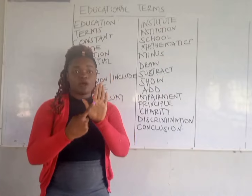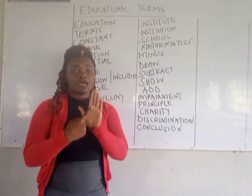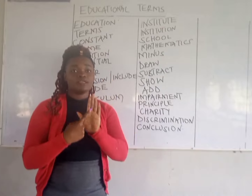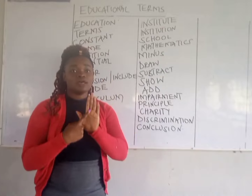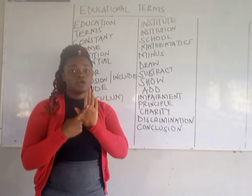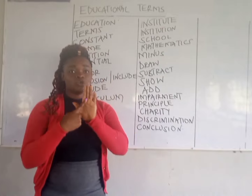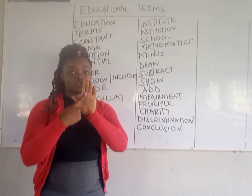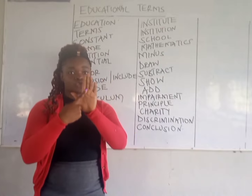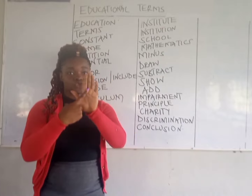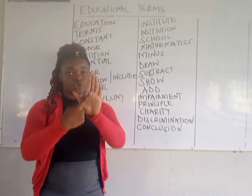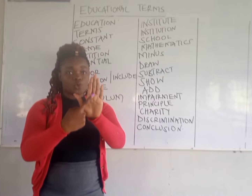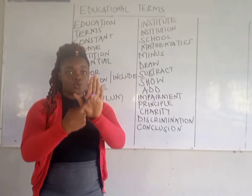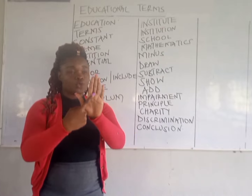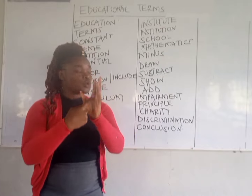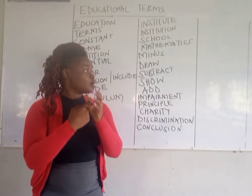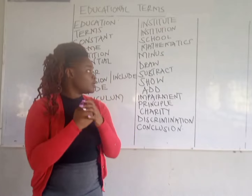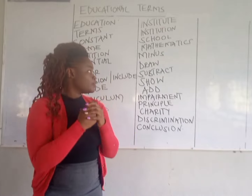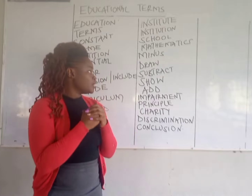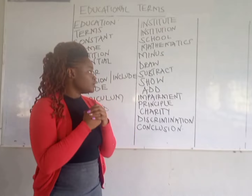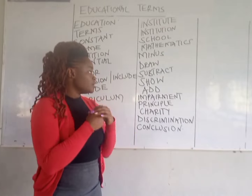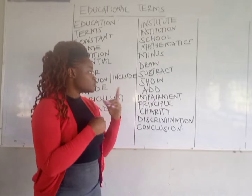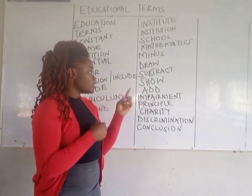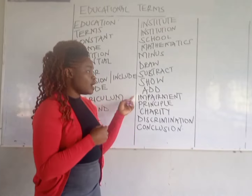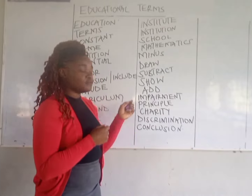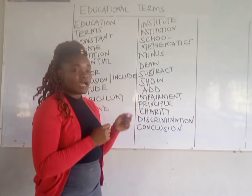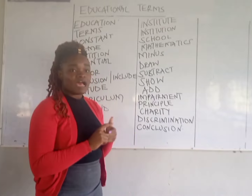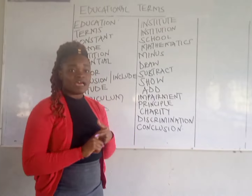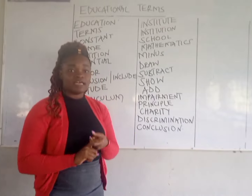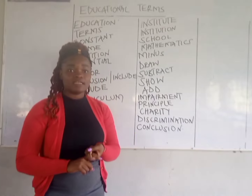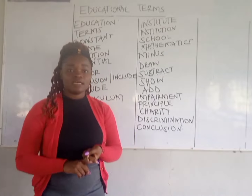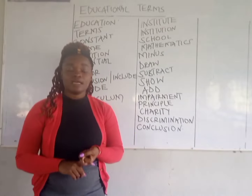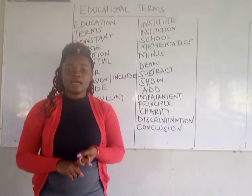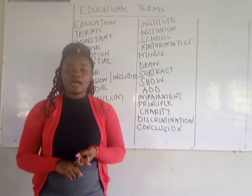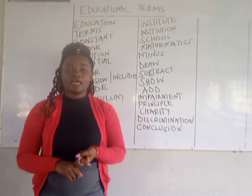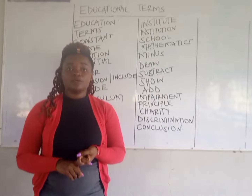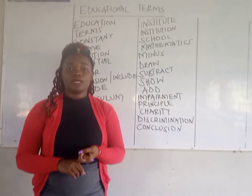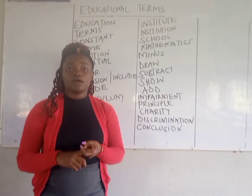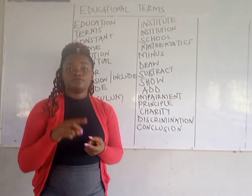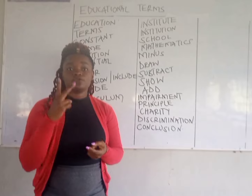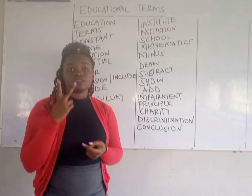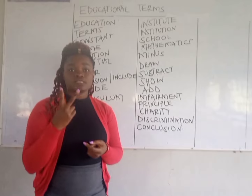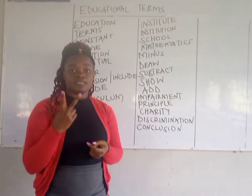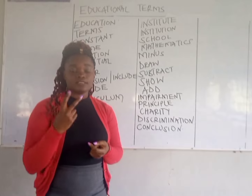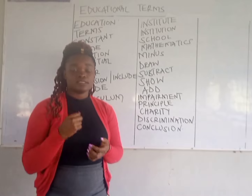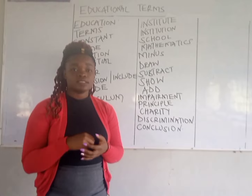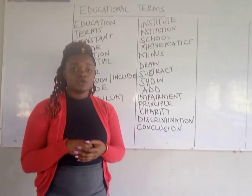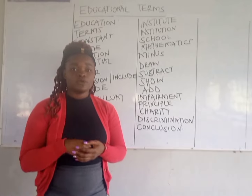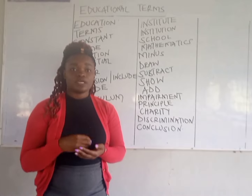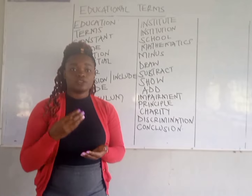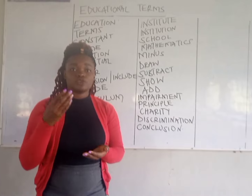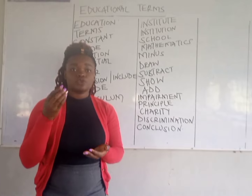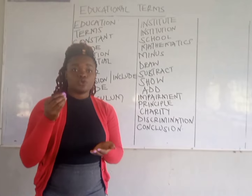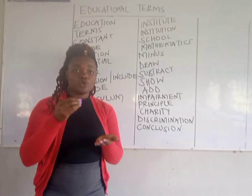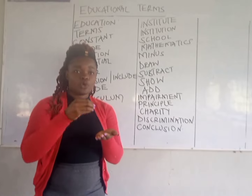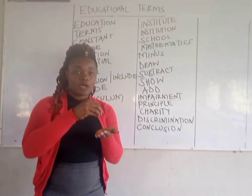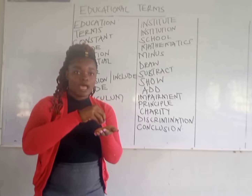forward. Show. Then next we have add. Add, we have two signs. We can do